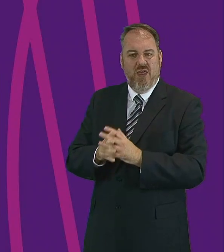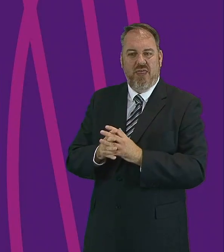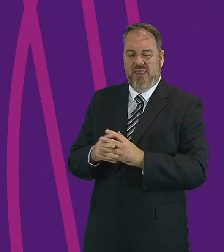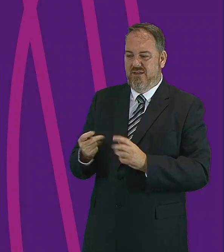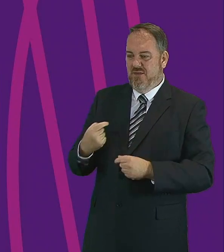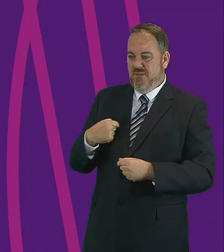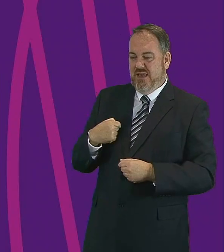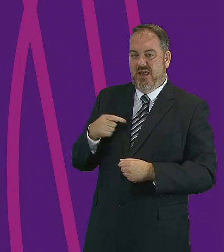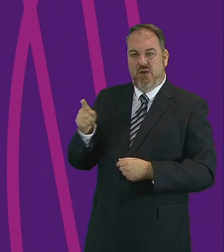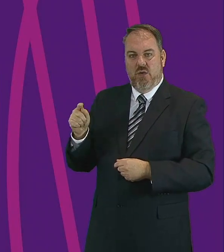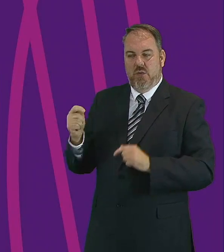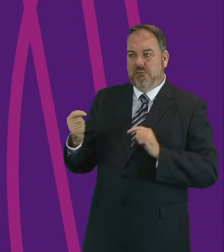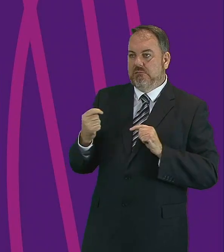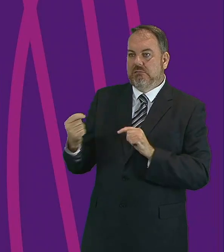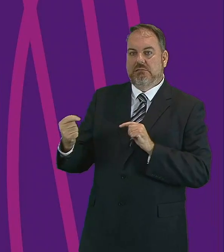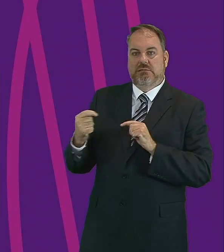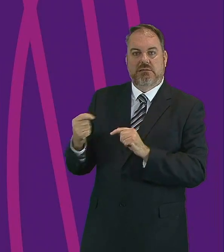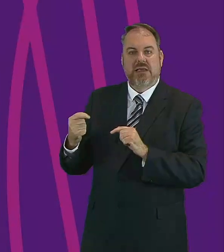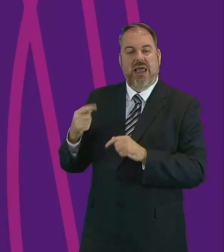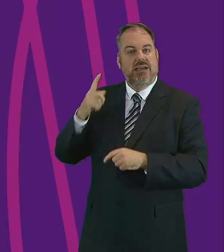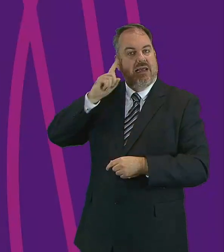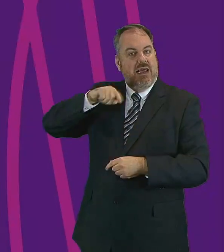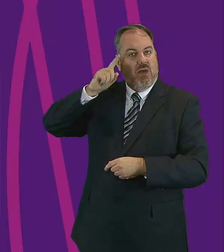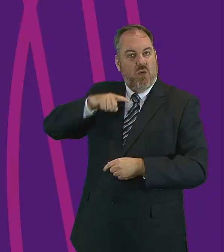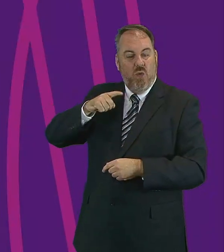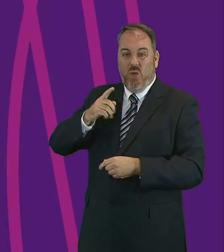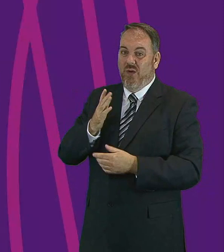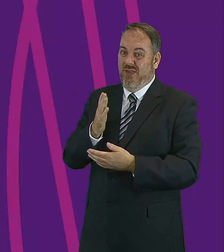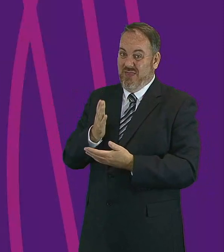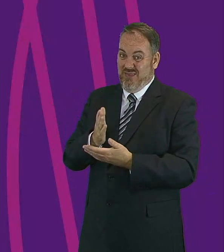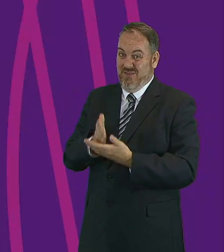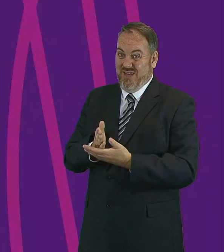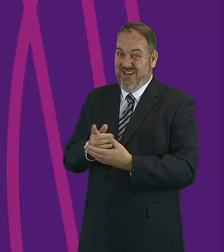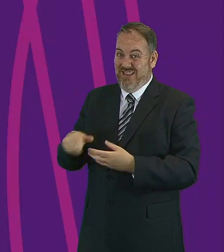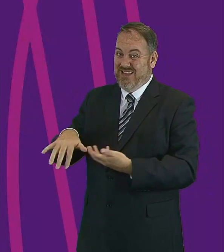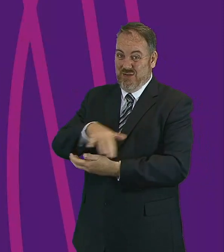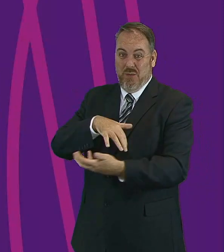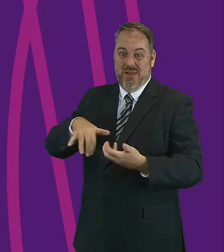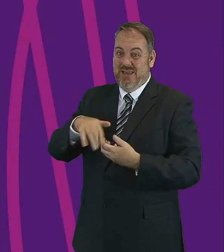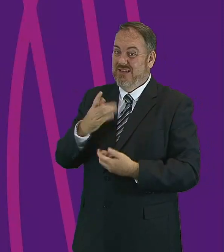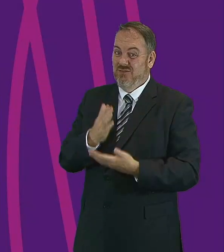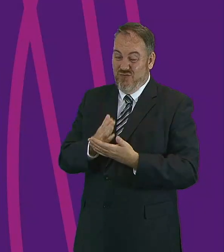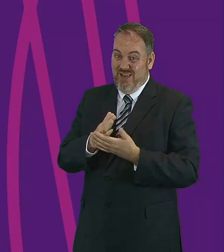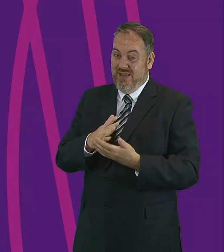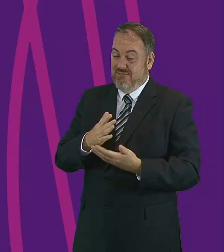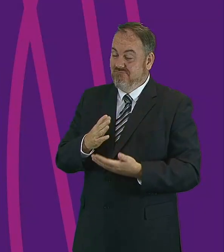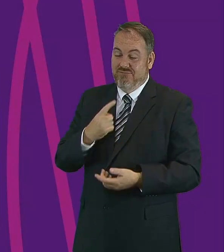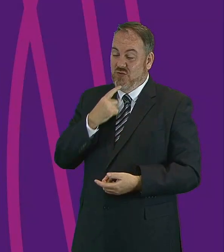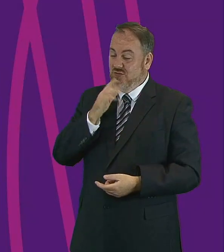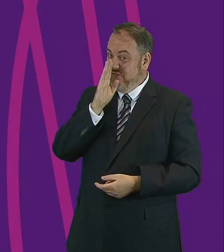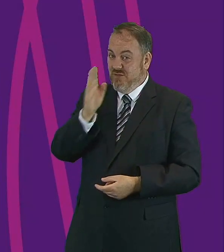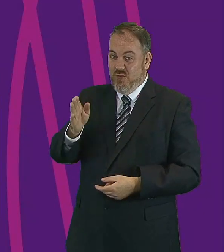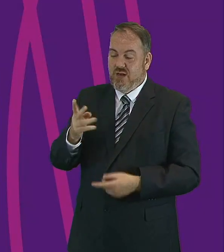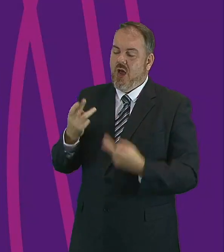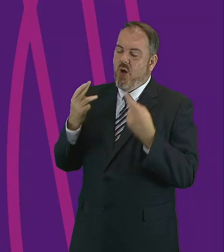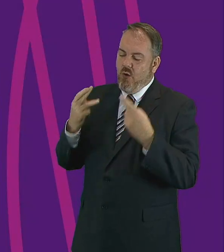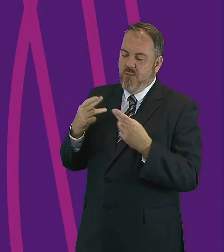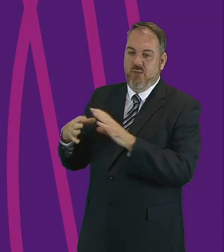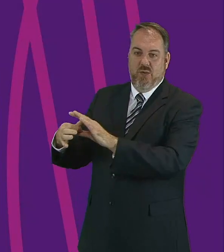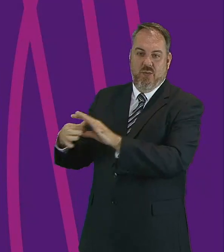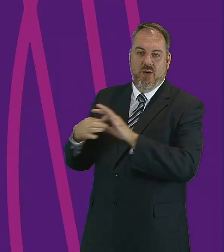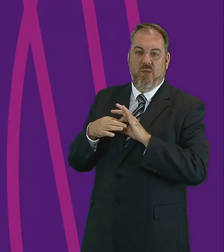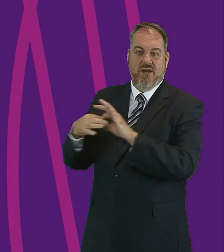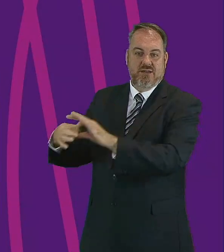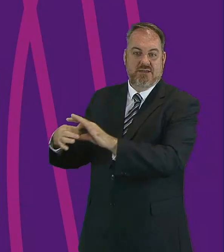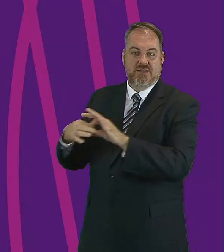we simply try to gloss over the real complexities about this. It's really important that we get it right, and I hope Richard Leonard will engage with the independent